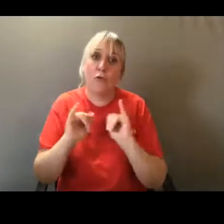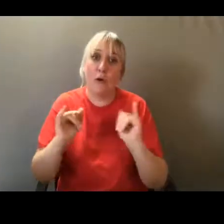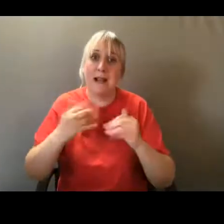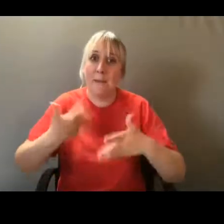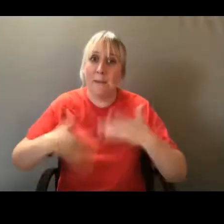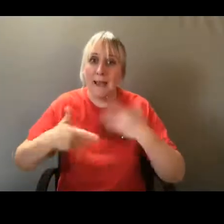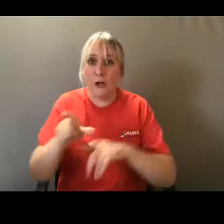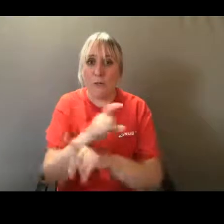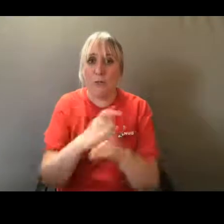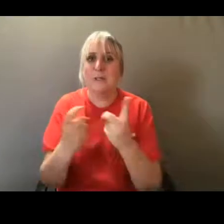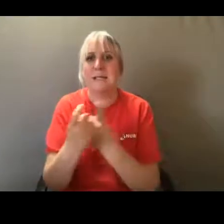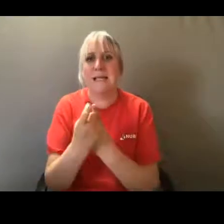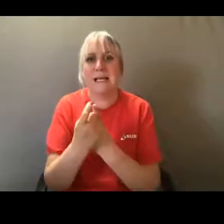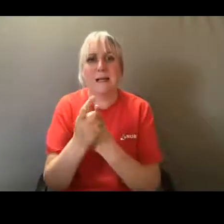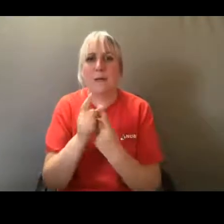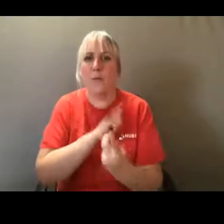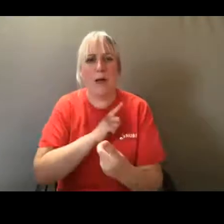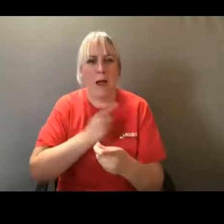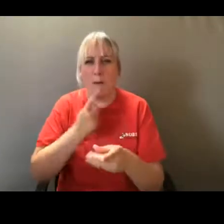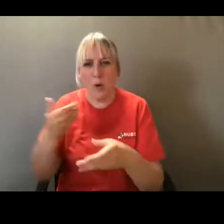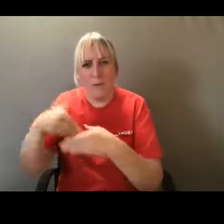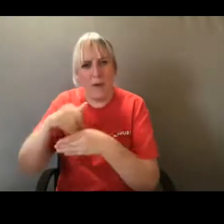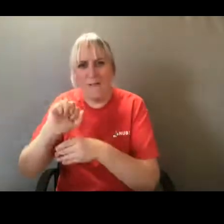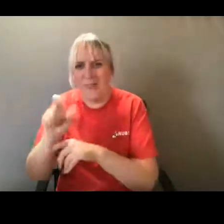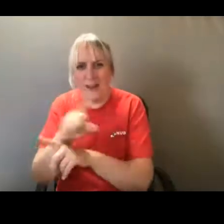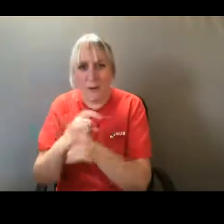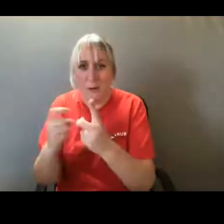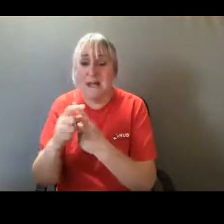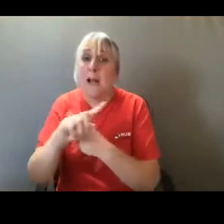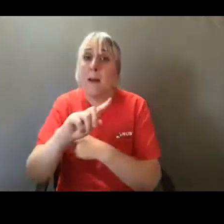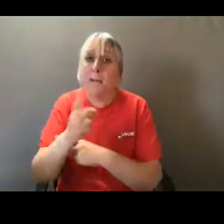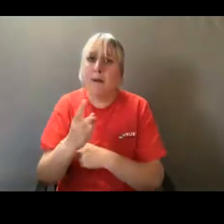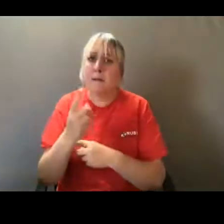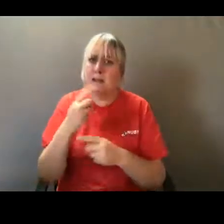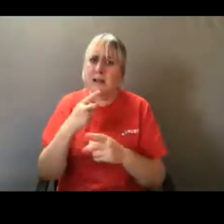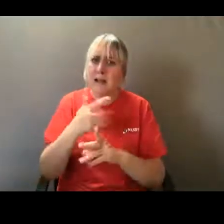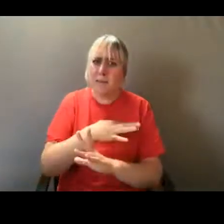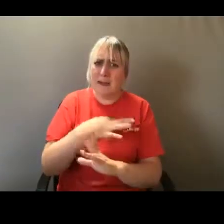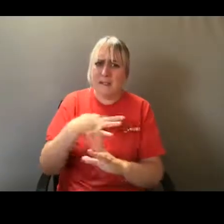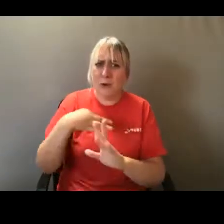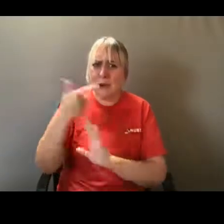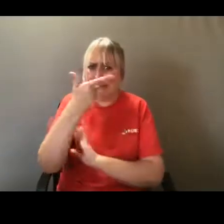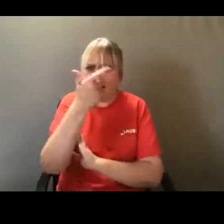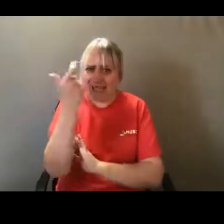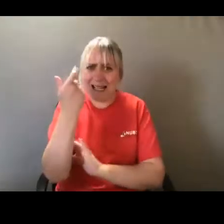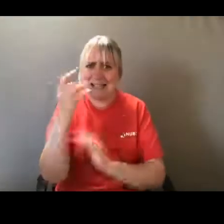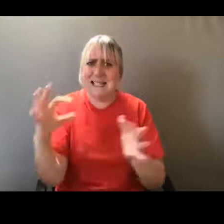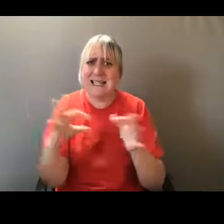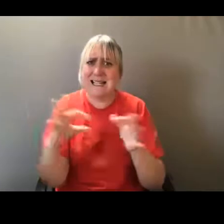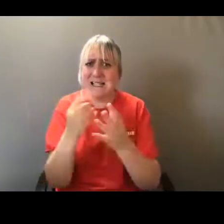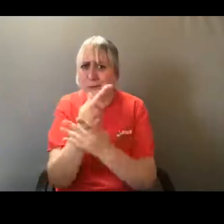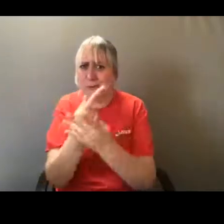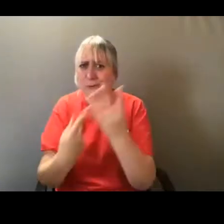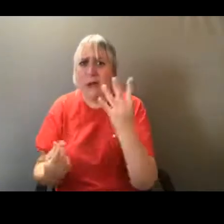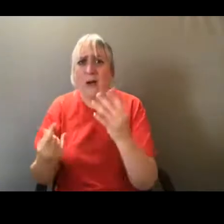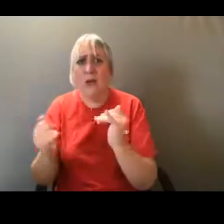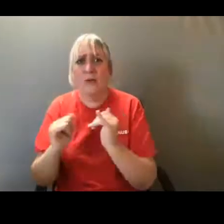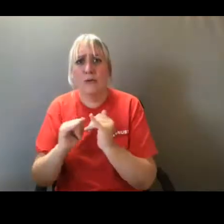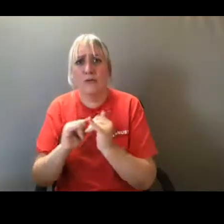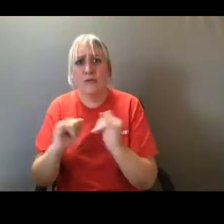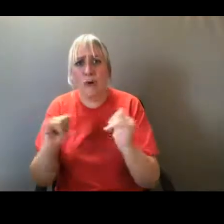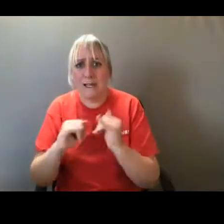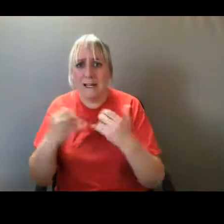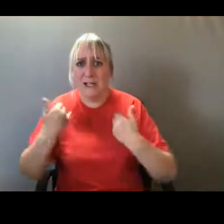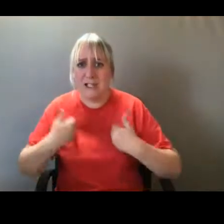do see that the development of medical understanding of many chronic conditions is extremely far